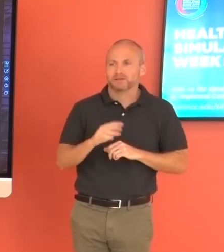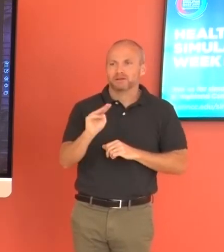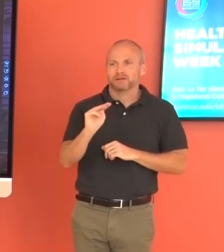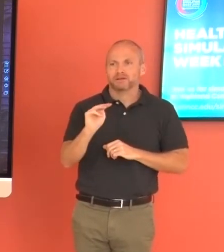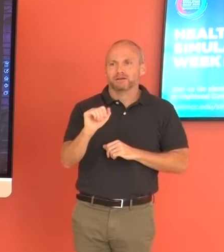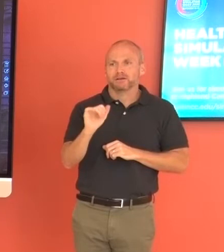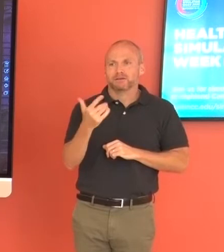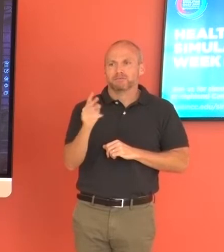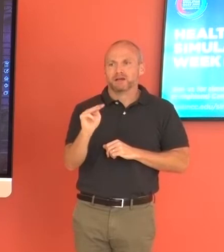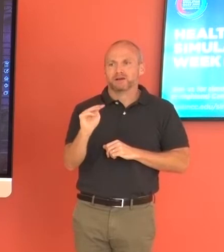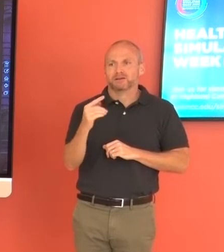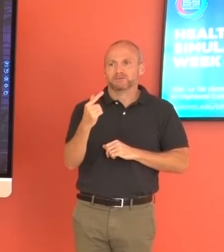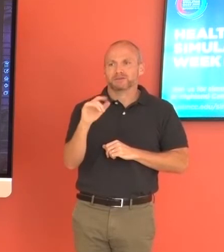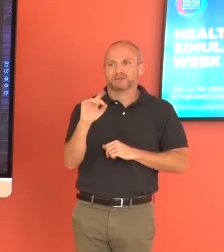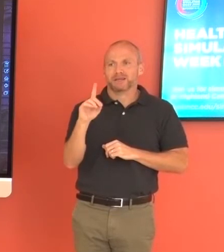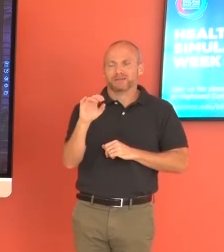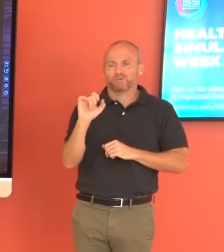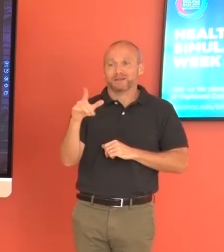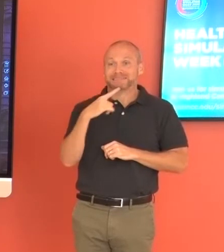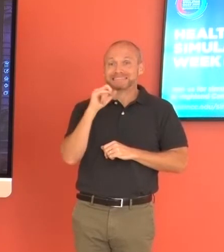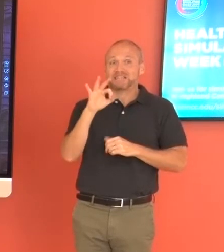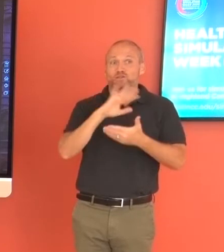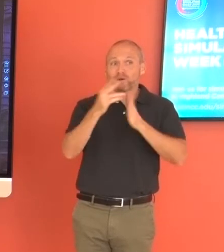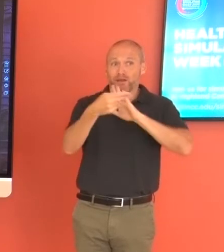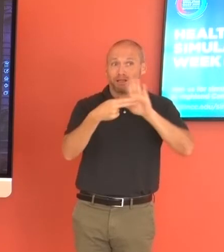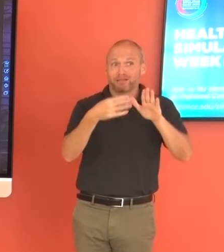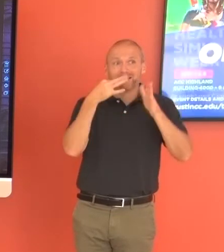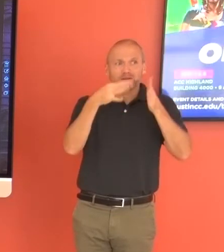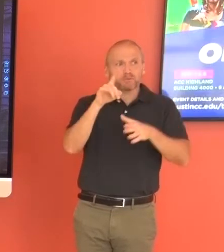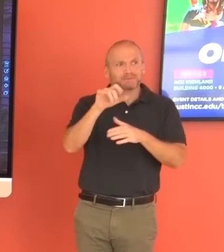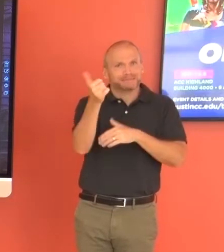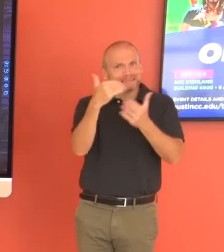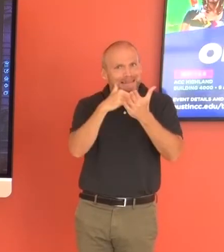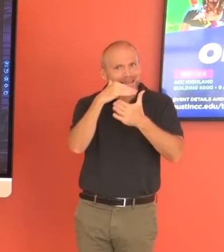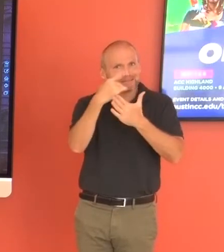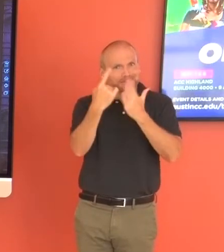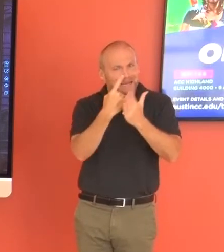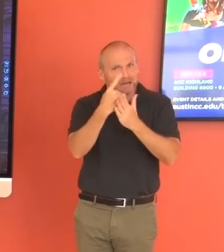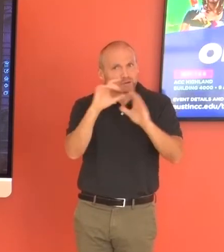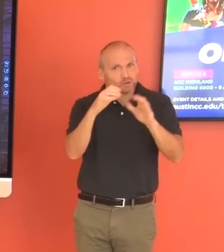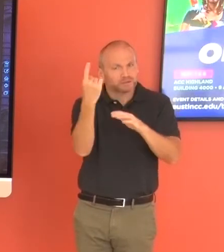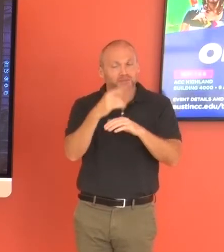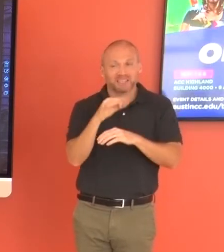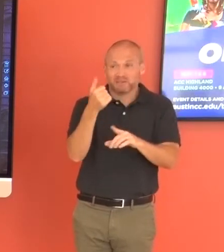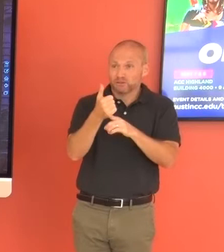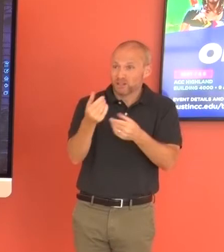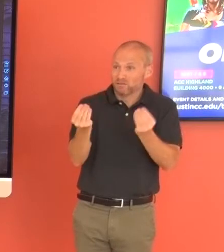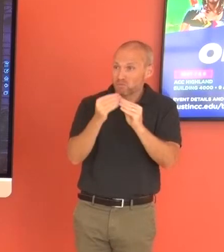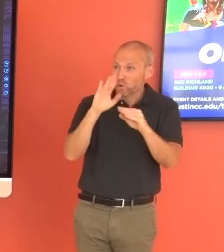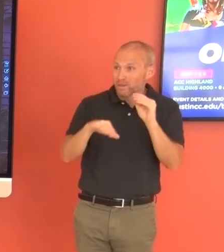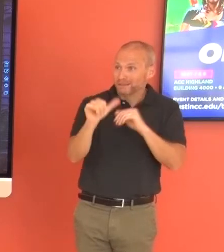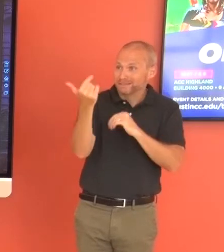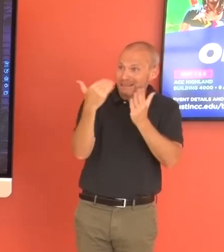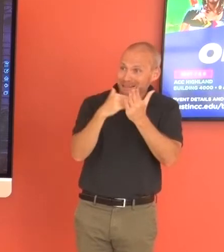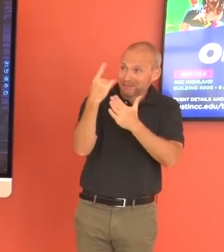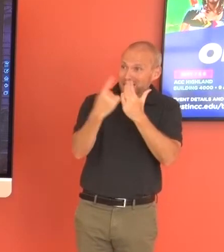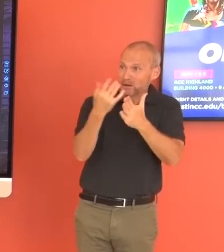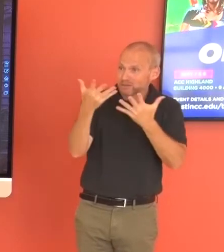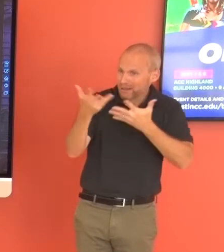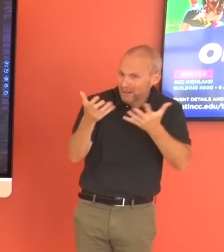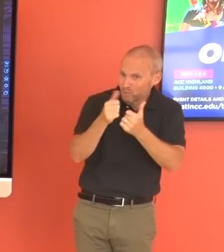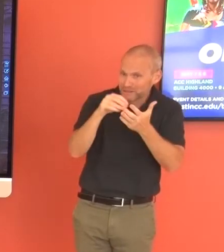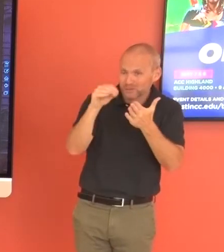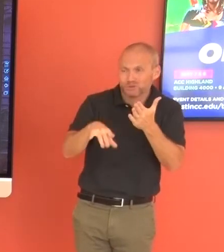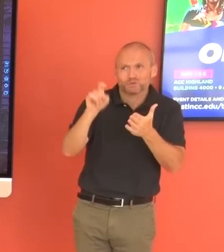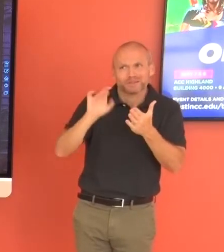an expert, you have to spend at least 10,000 hours doing something. If you spent 10,000 hours or more doing that, we need your expertise. If you